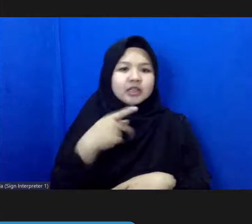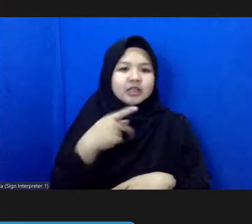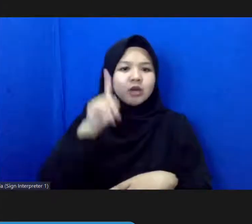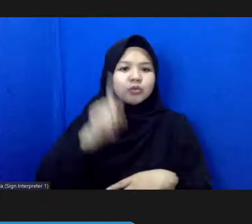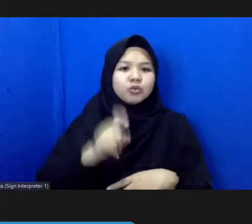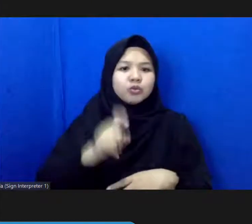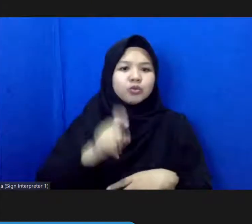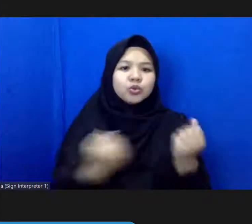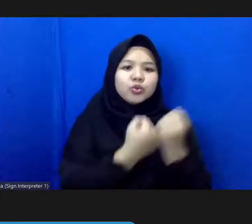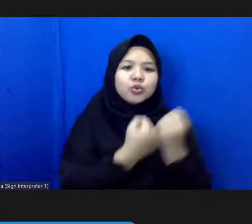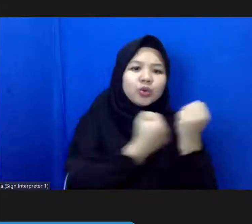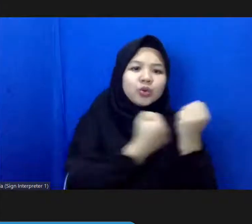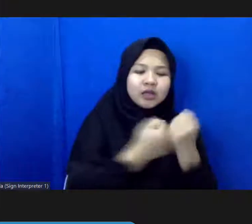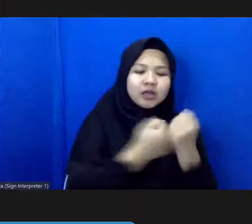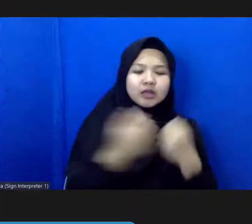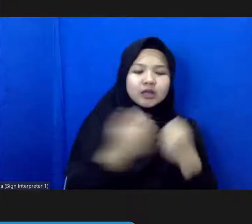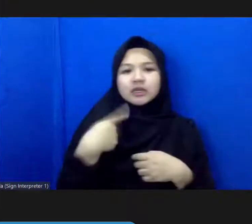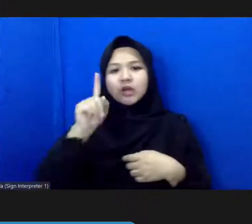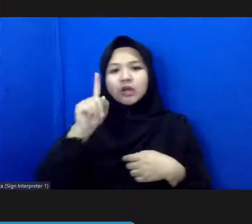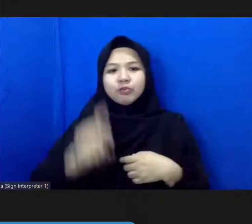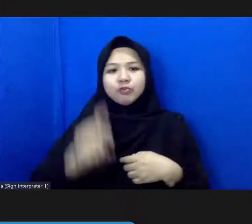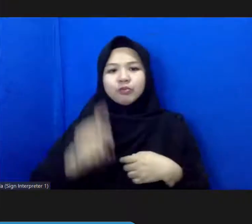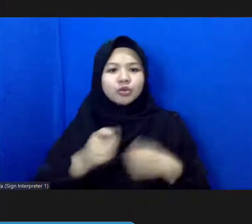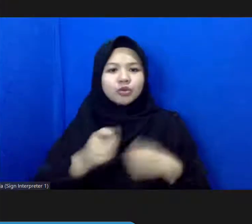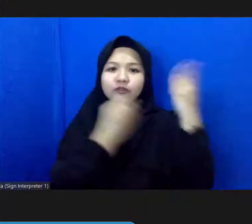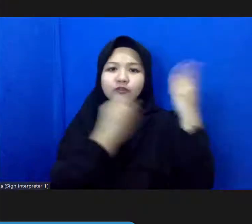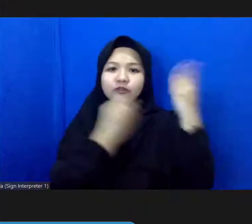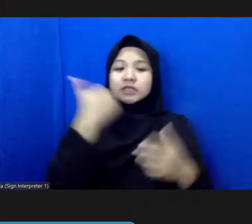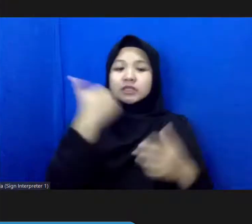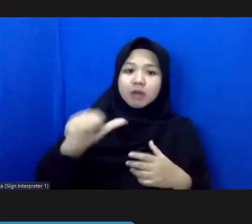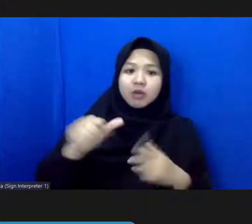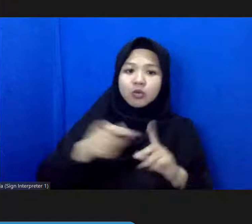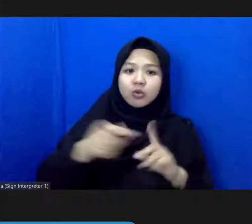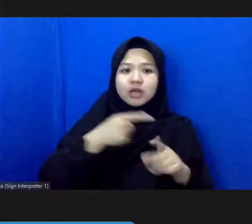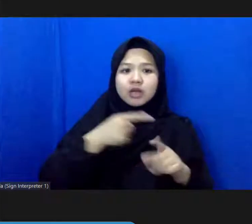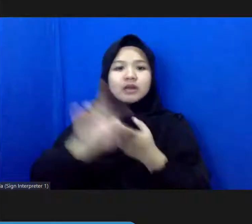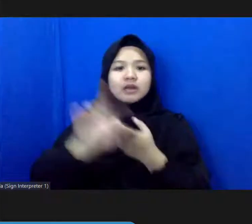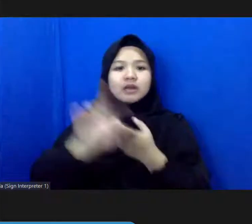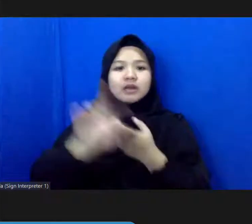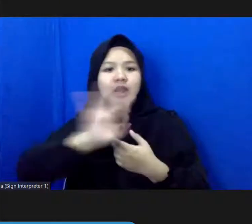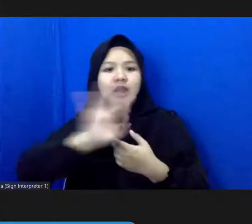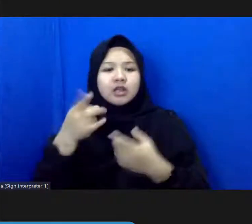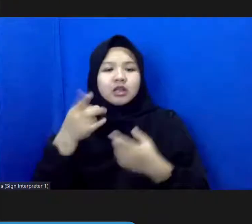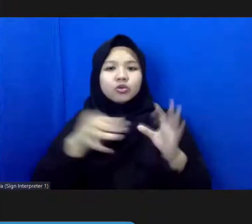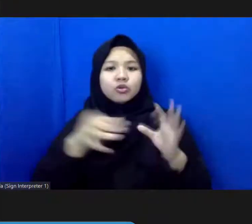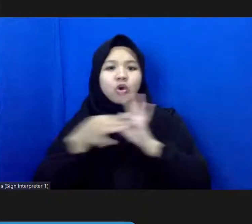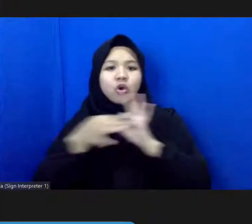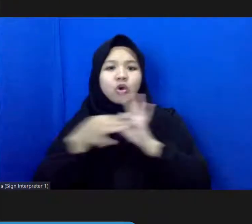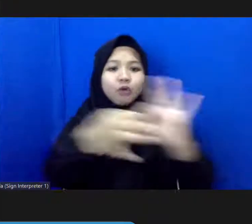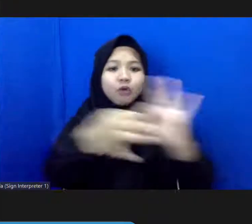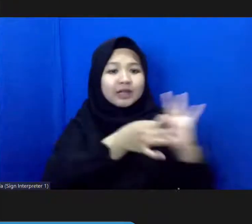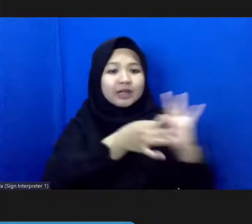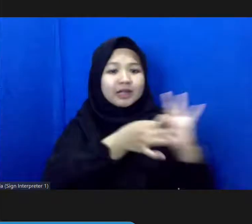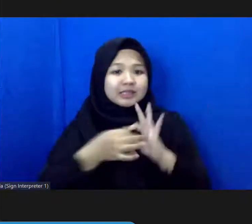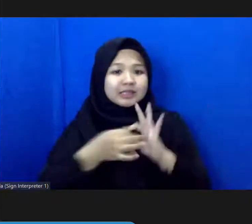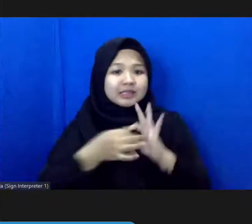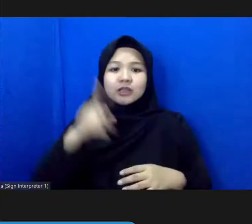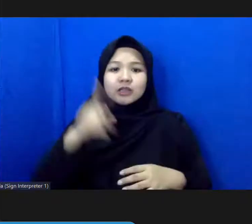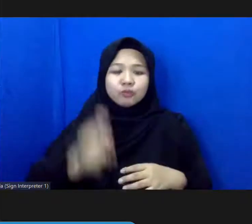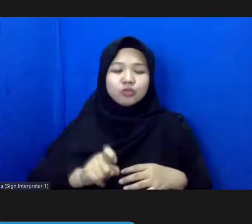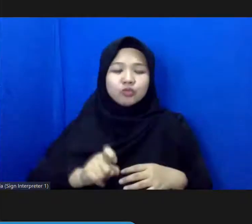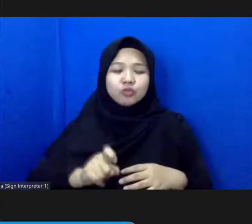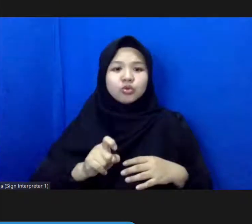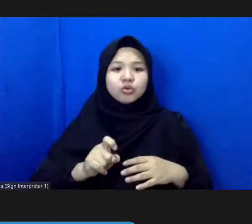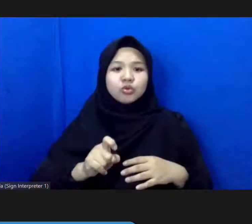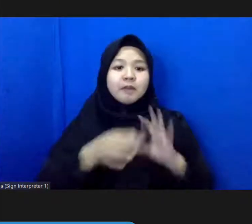endorsement. We need updates information from other partners. We need to collaborate. We need to utilize our